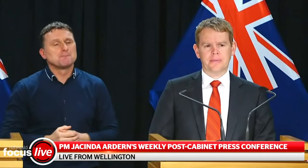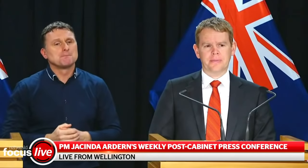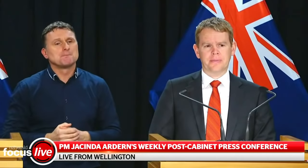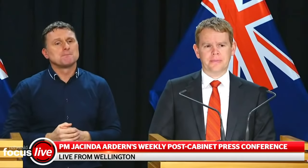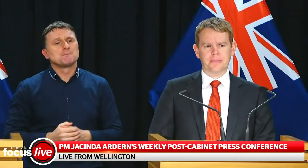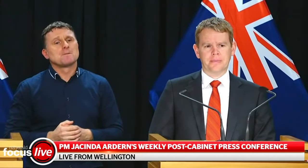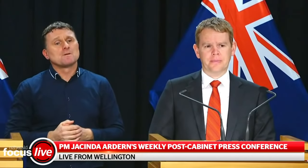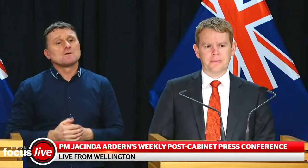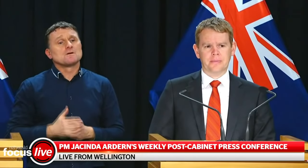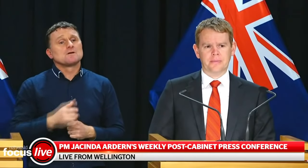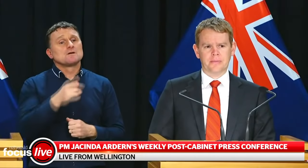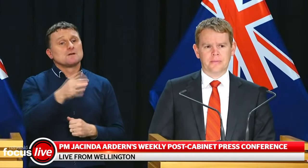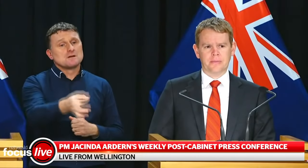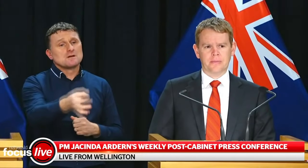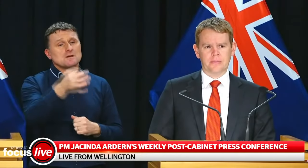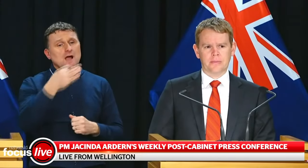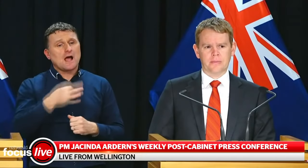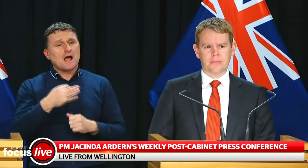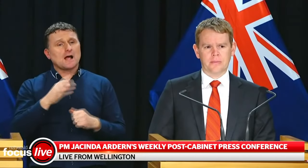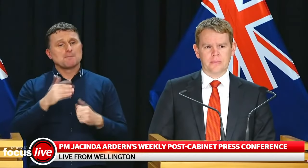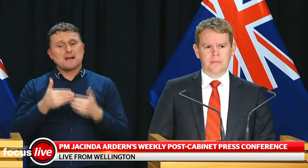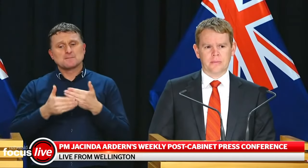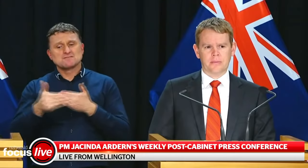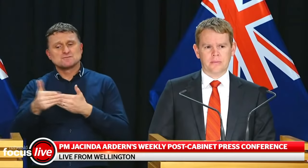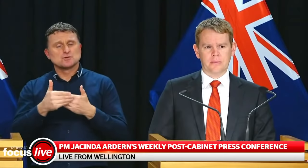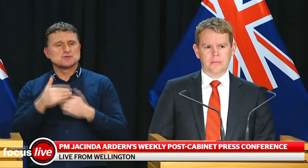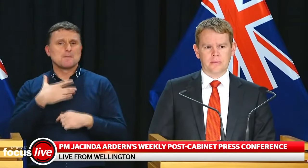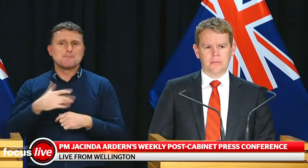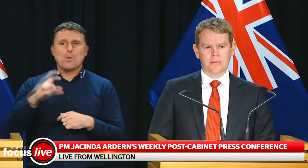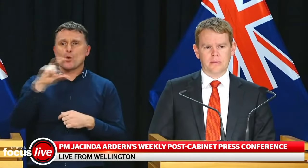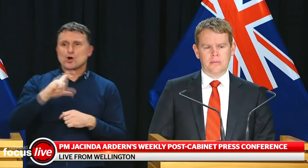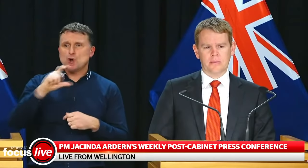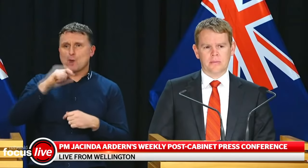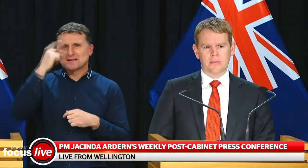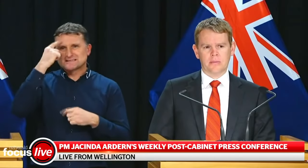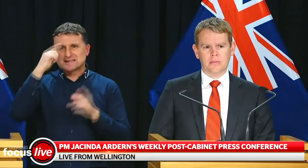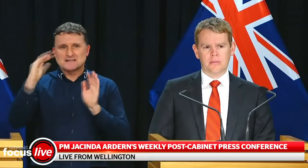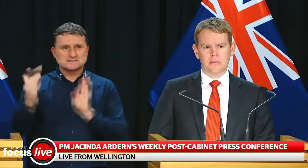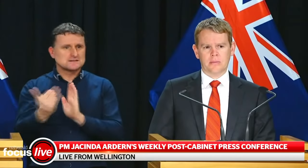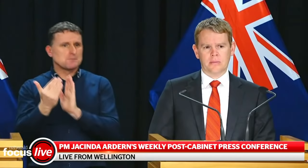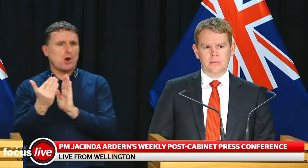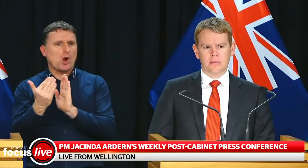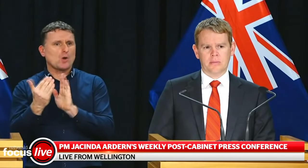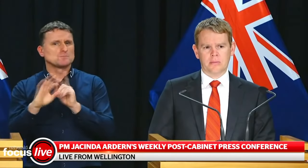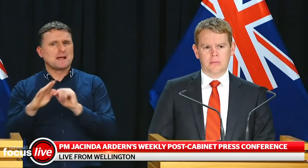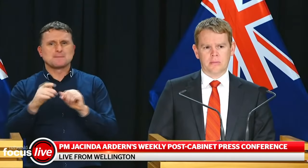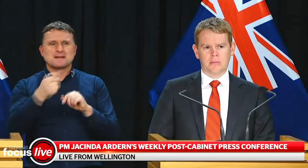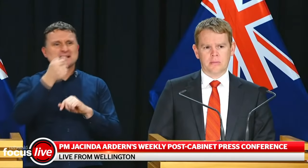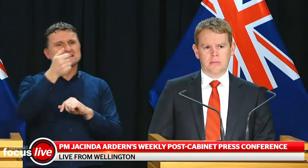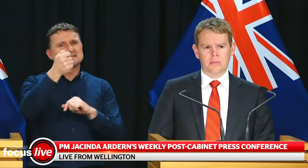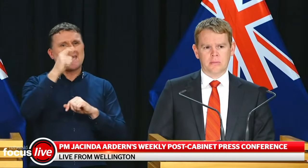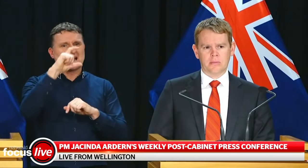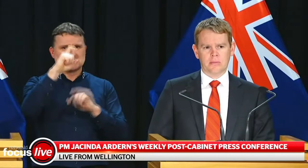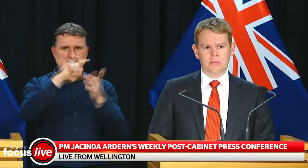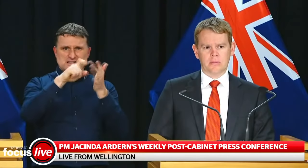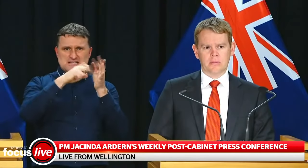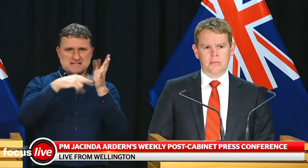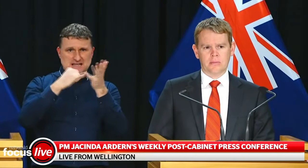be scope to move to a more common sense approach that's not as rigid with state borders? For instance, not including Cairns, which is